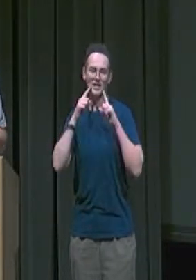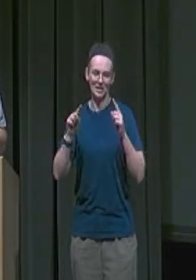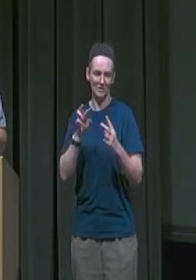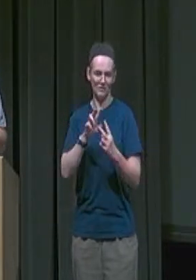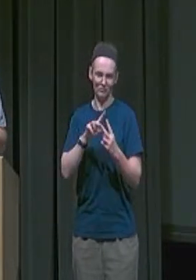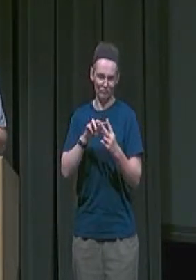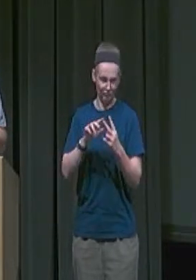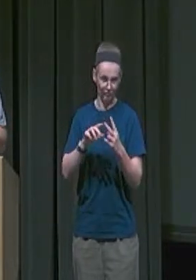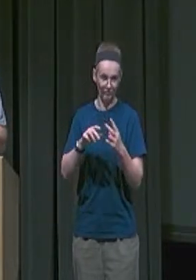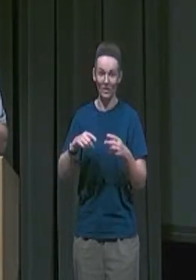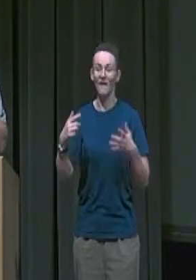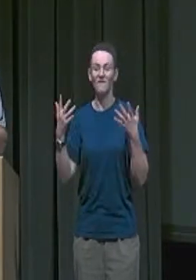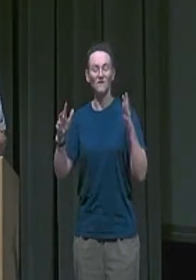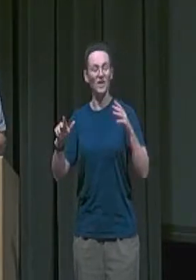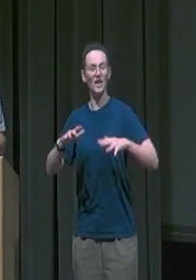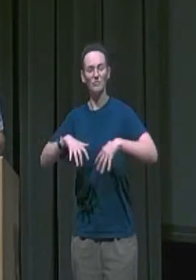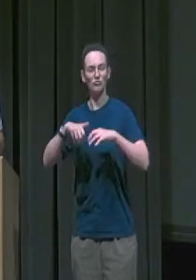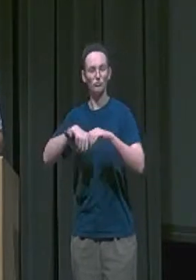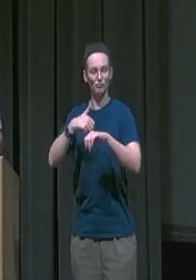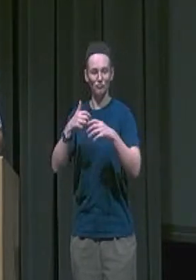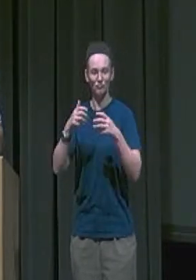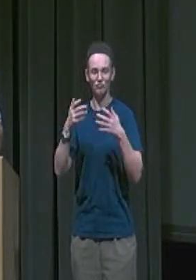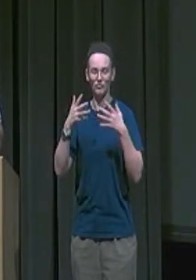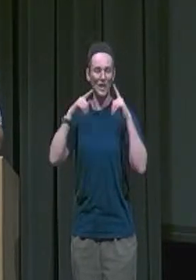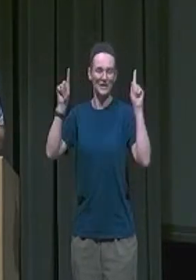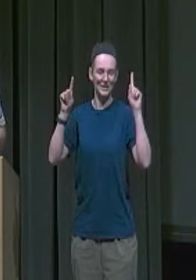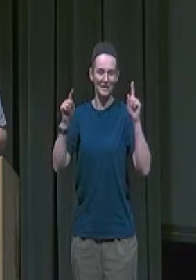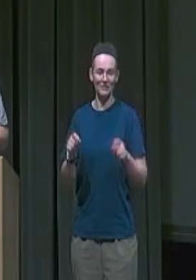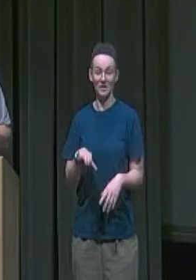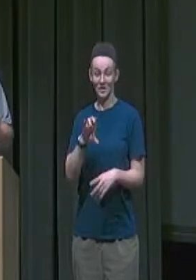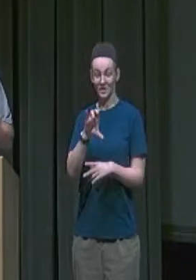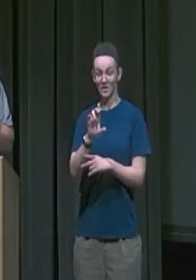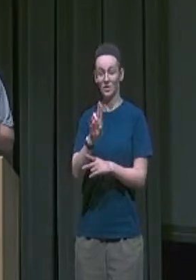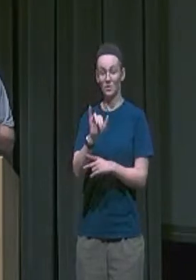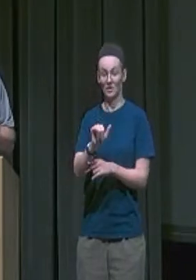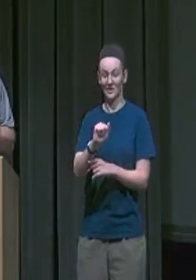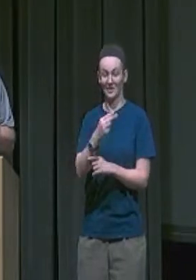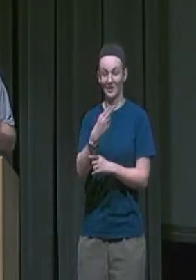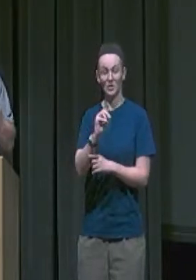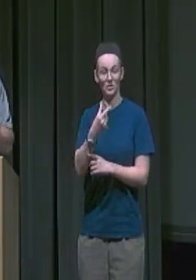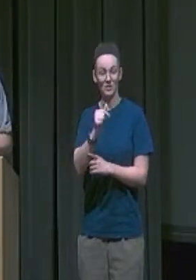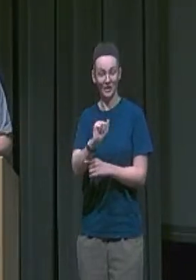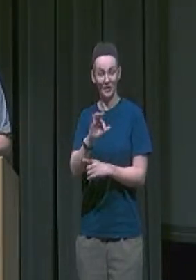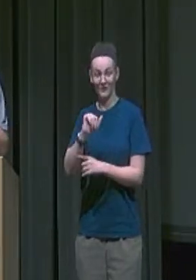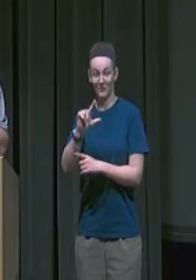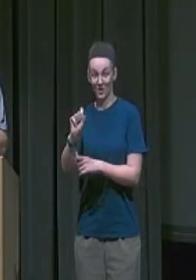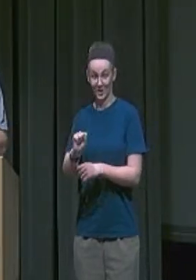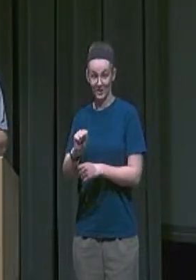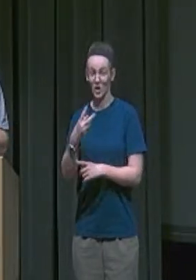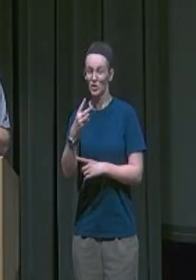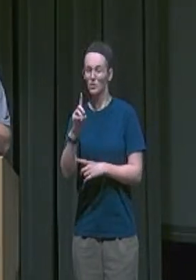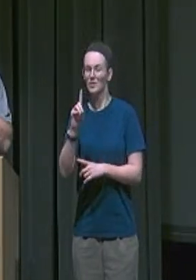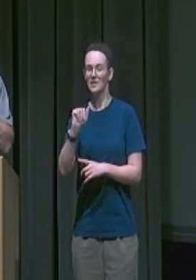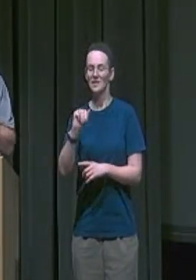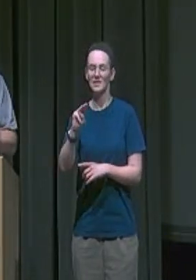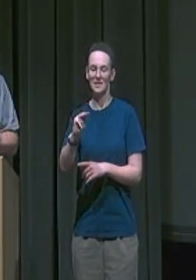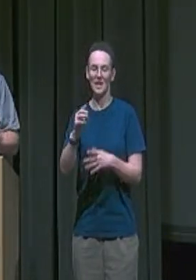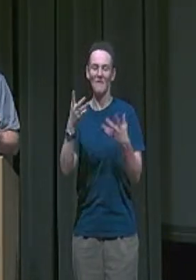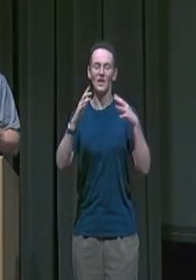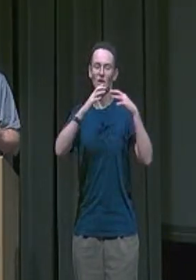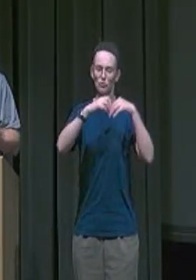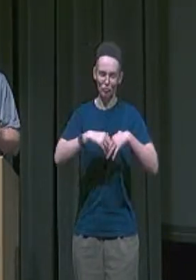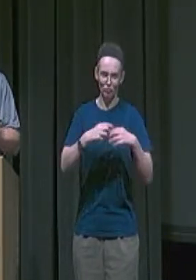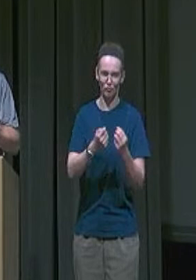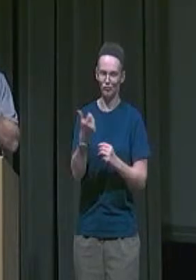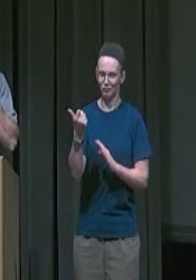been achieved. In Cuyahoga Falls, we took out 2 dams in partnership with the